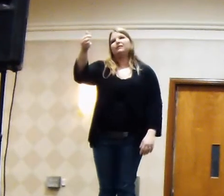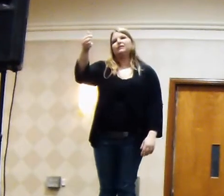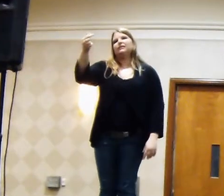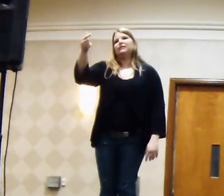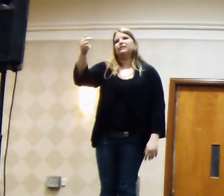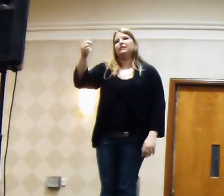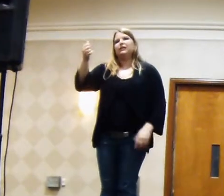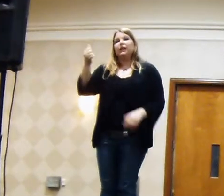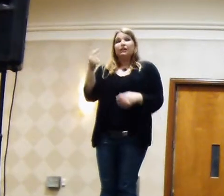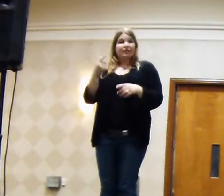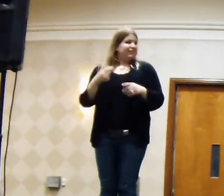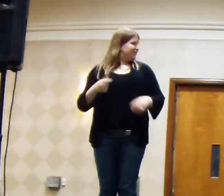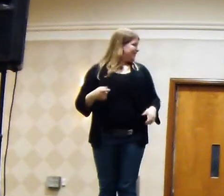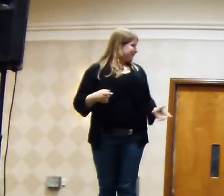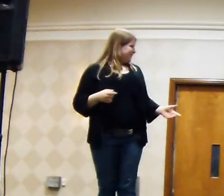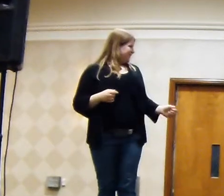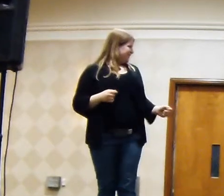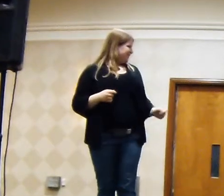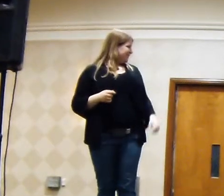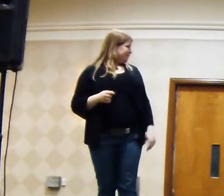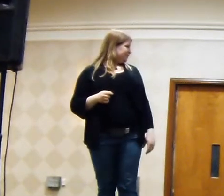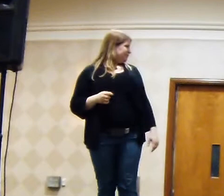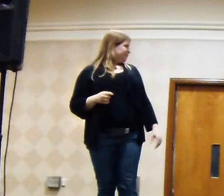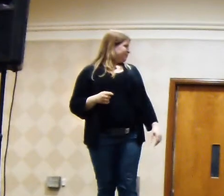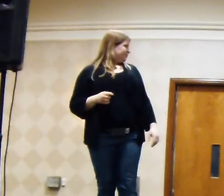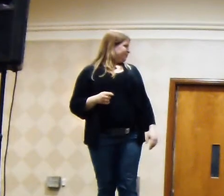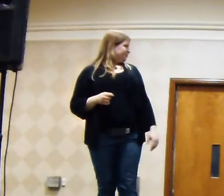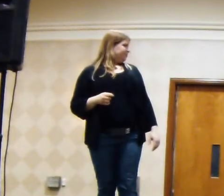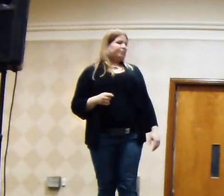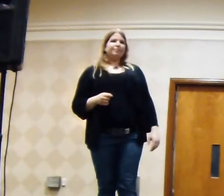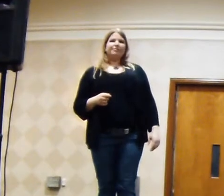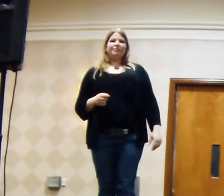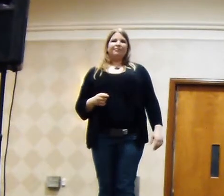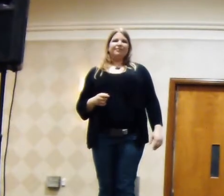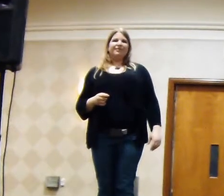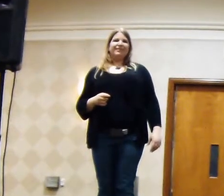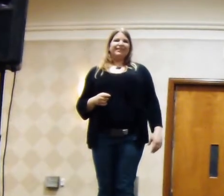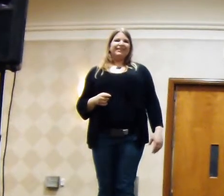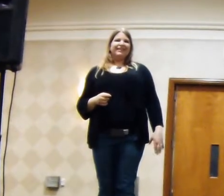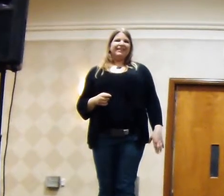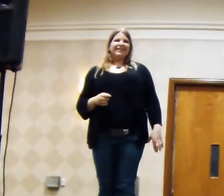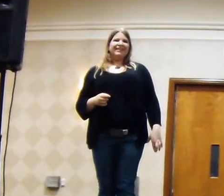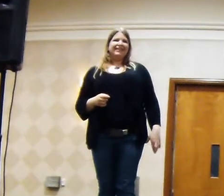remember Switched at Birth. I remember, you look handsome.